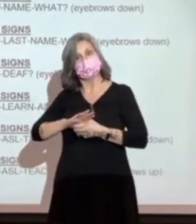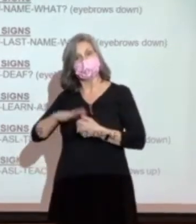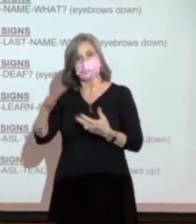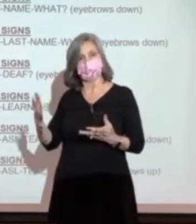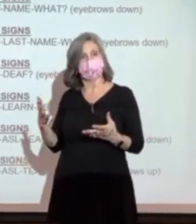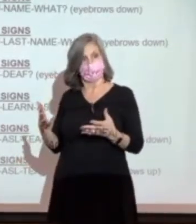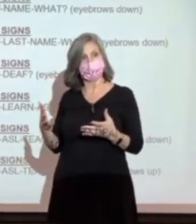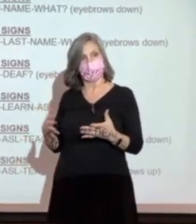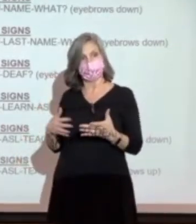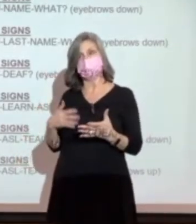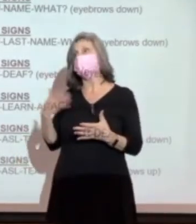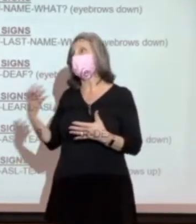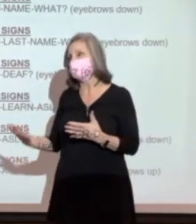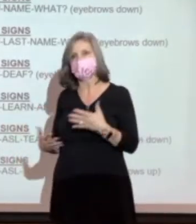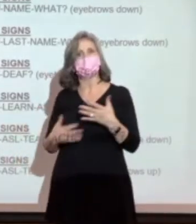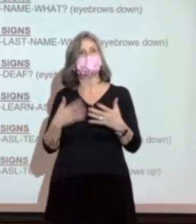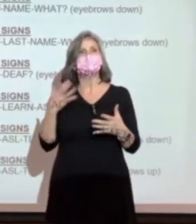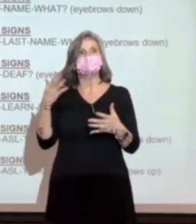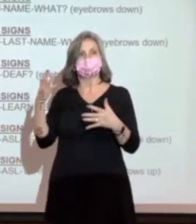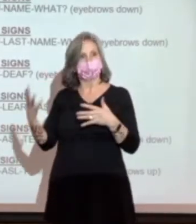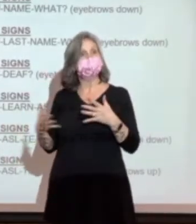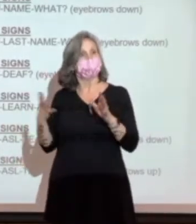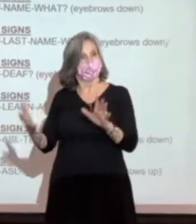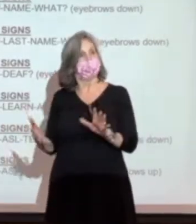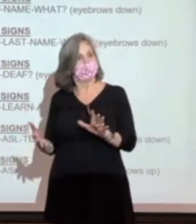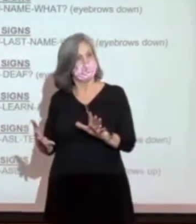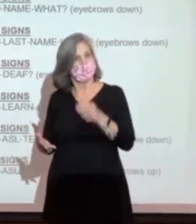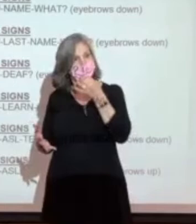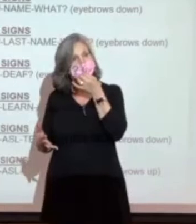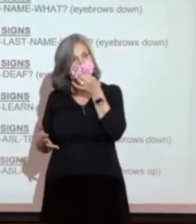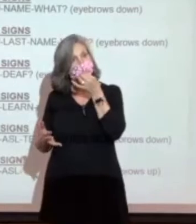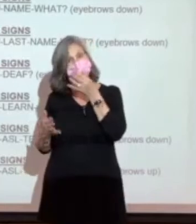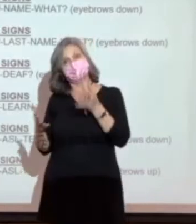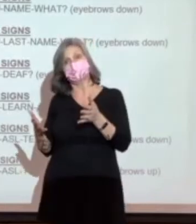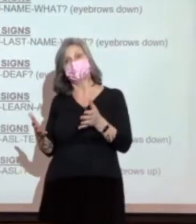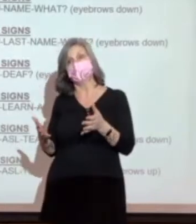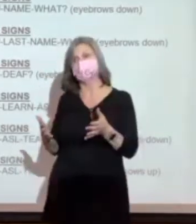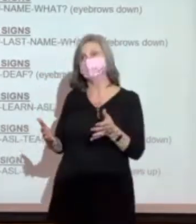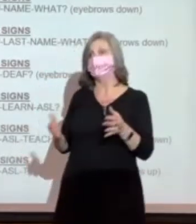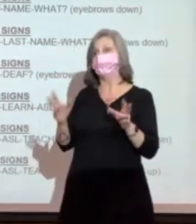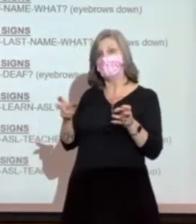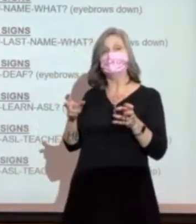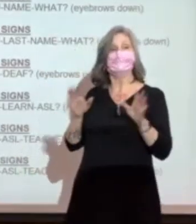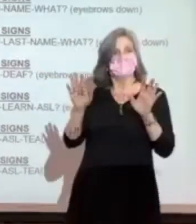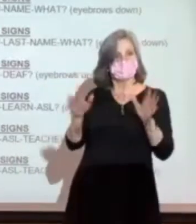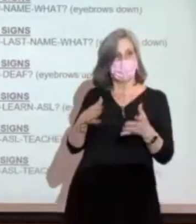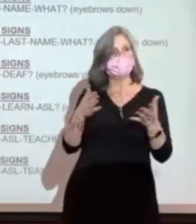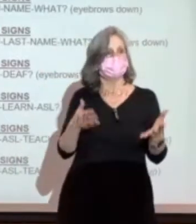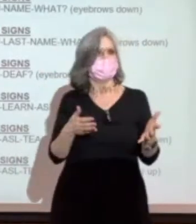a hearing child as an interpreter and the lifestyle of that child. It's very different than a normal childhood,